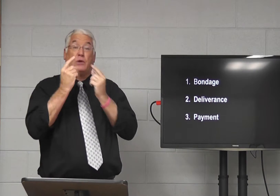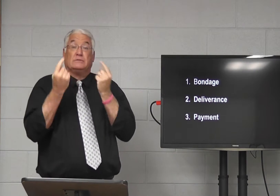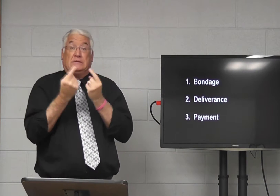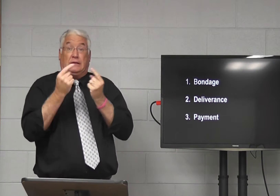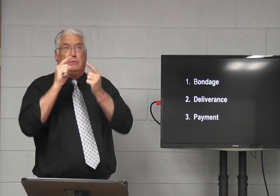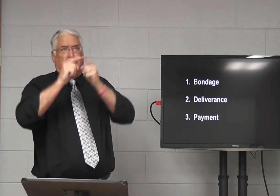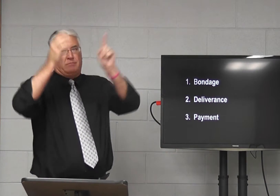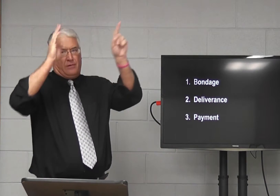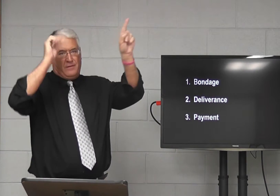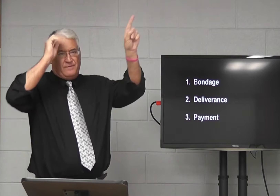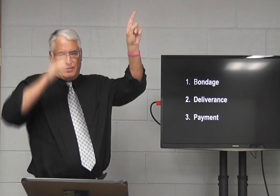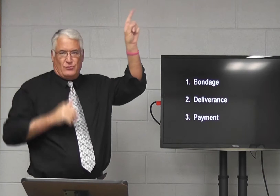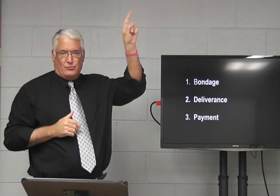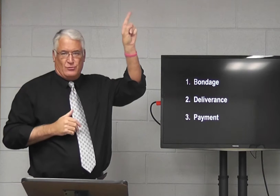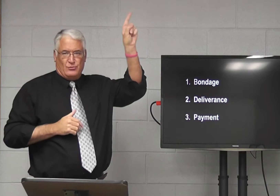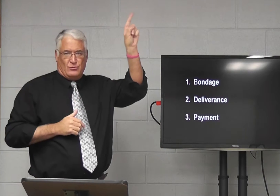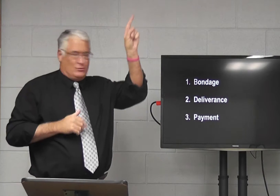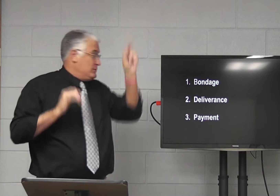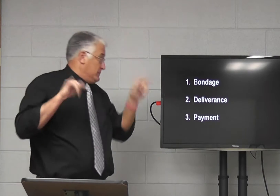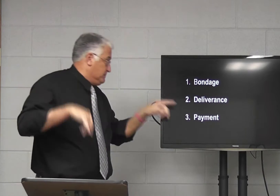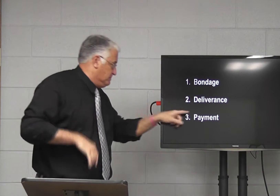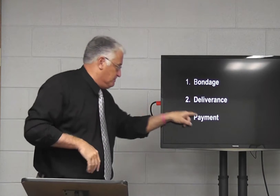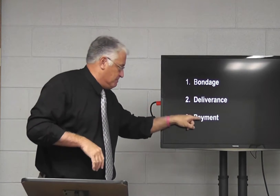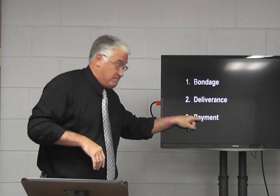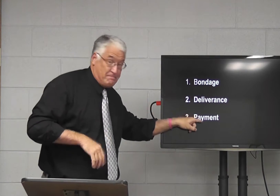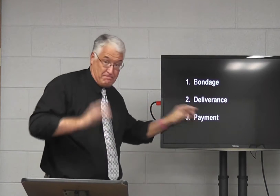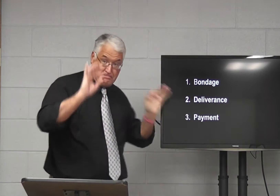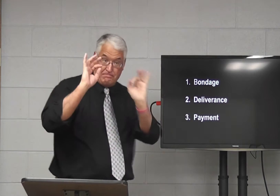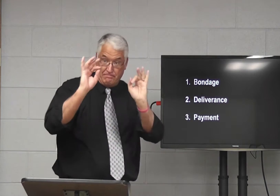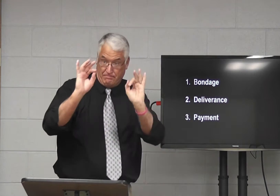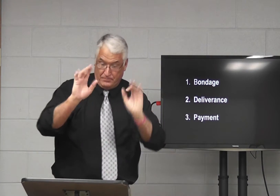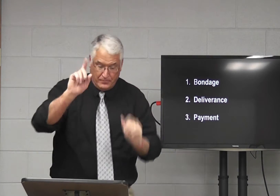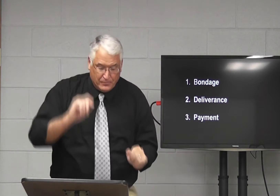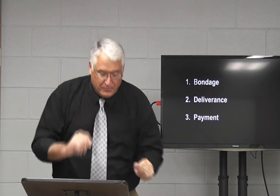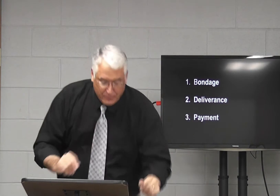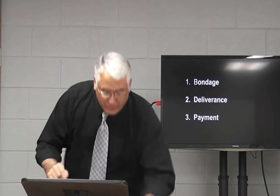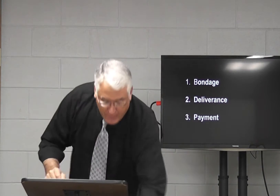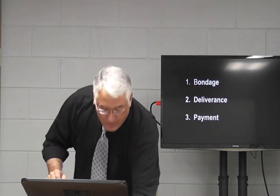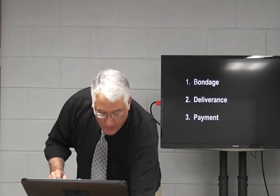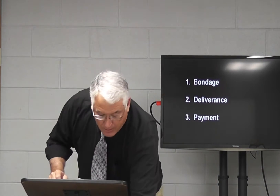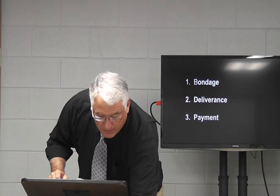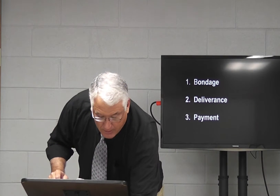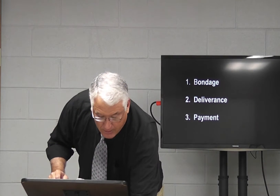devil for our sins. No, it was a payment to God the Father. Okay.